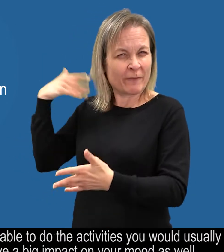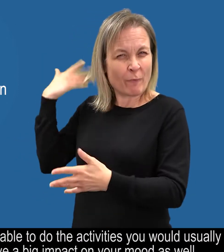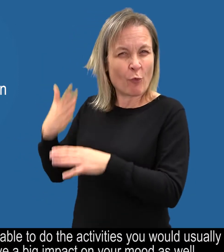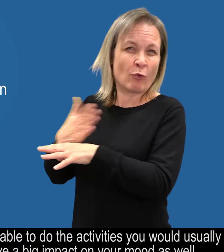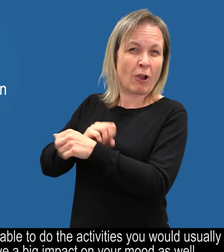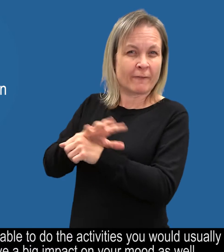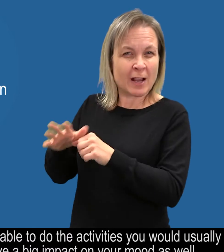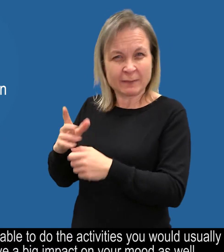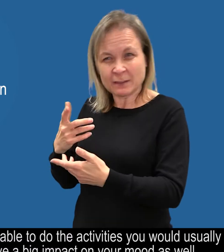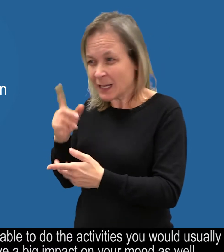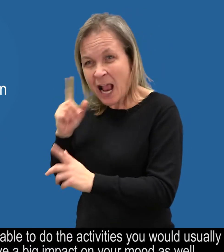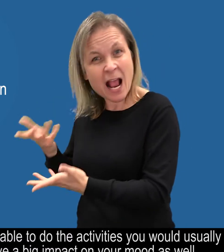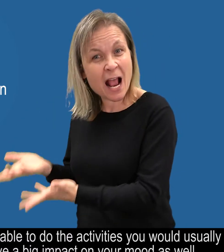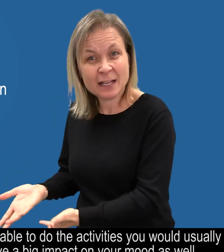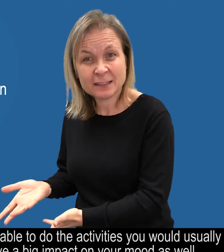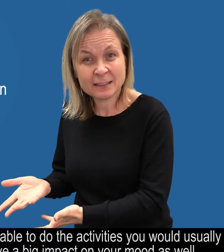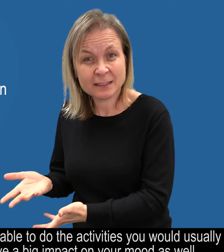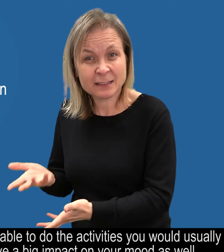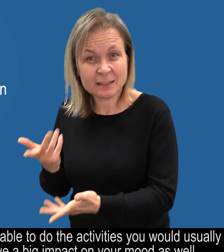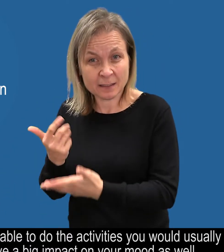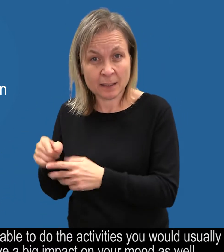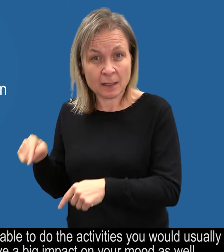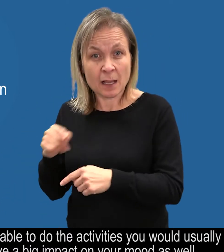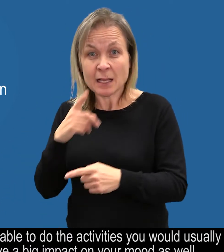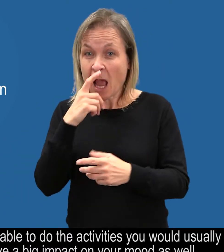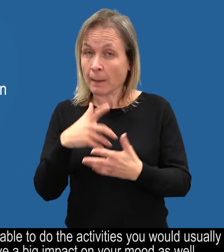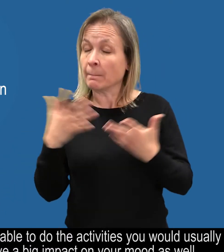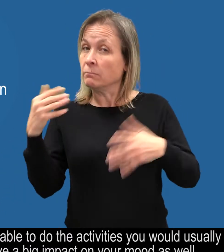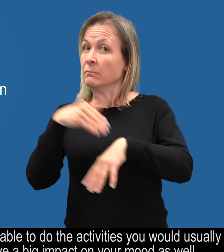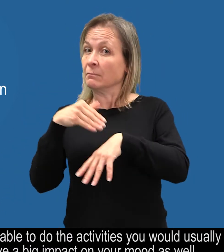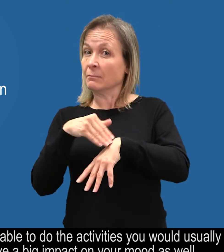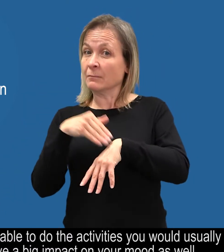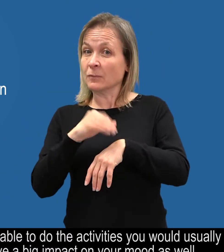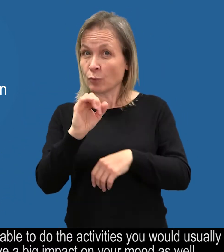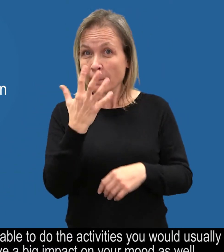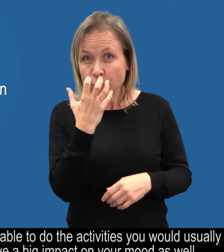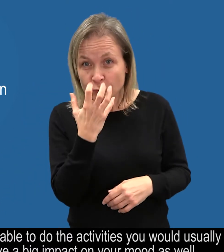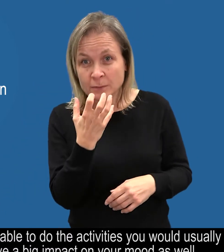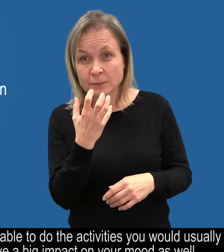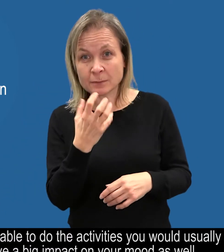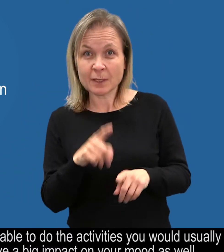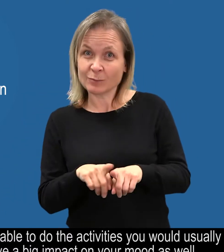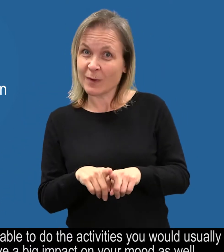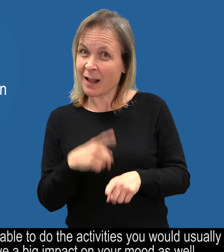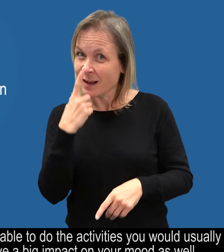If you haven't been able to do the activities you would usually do, this can have a big impact on your mood as well.